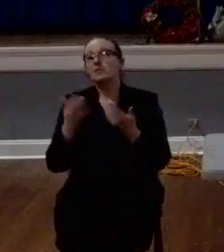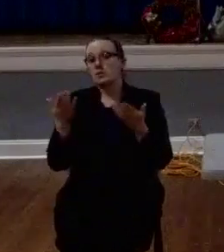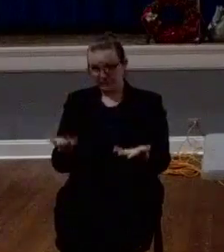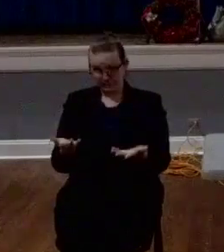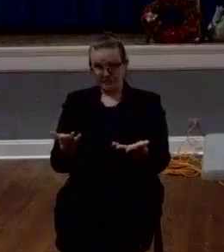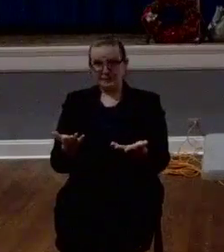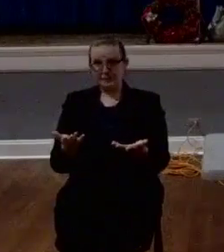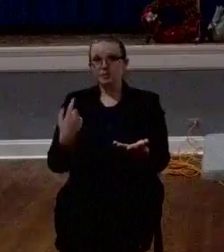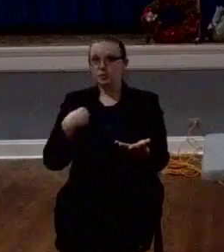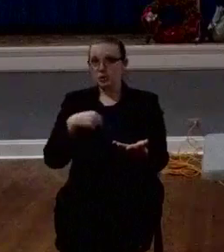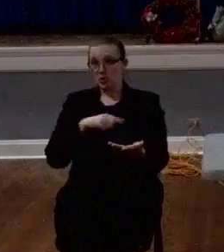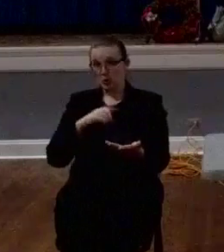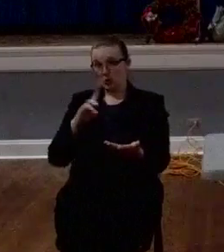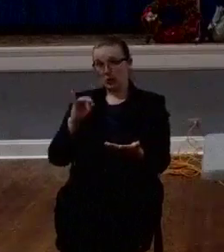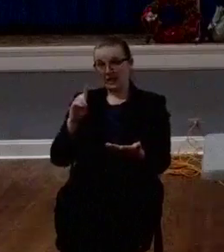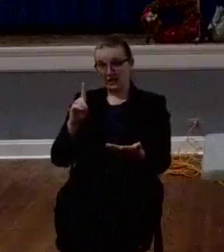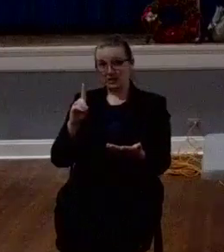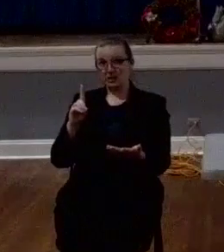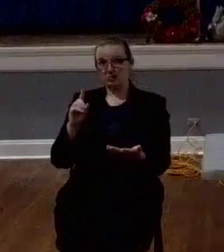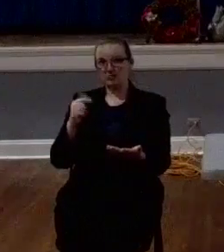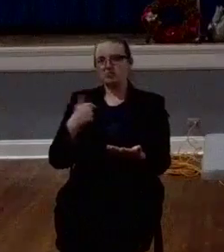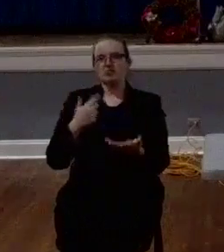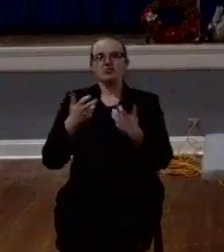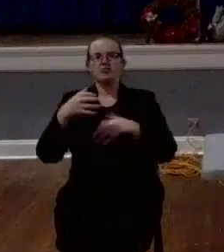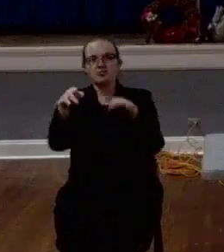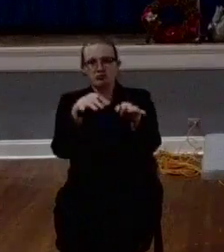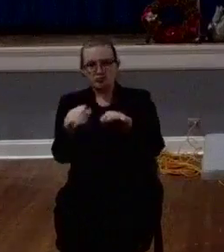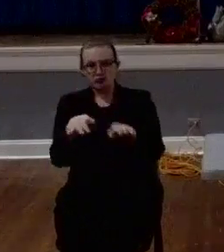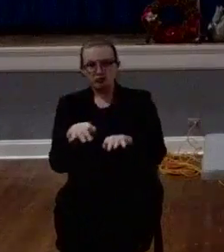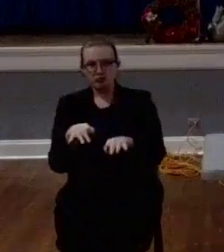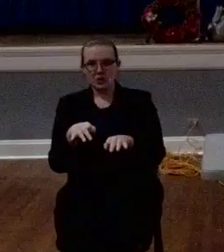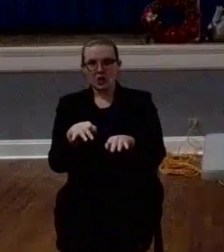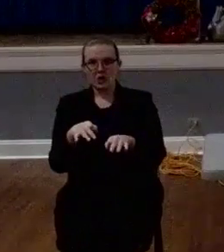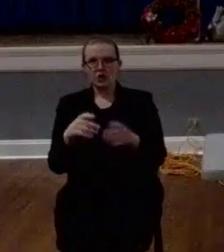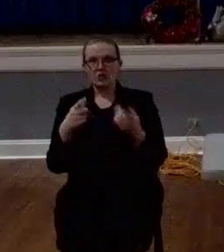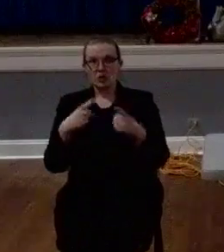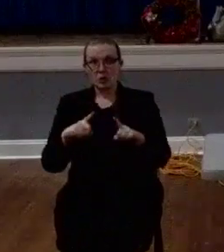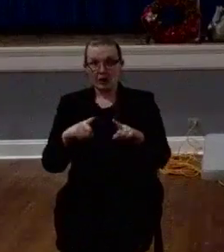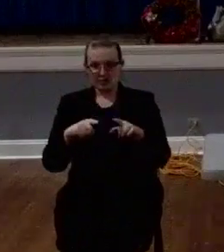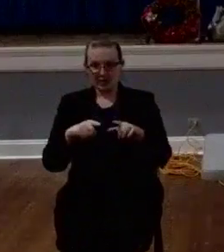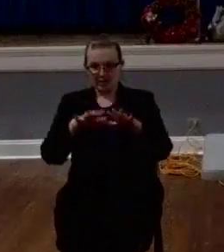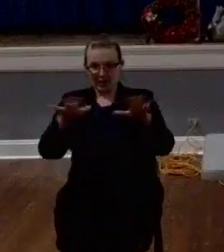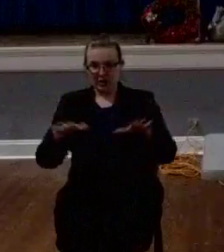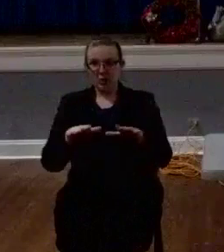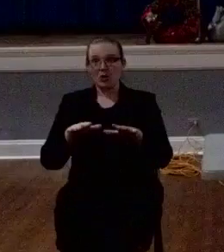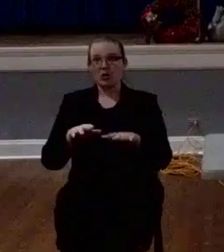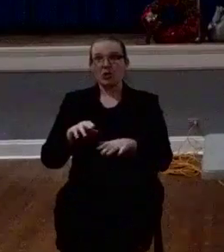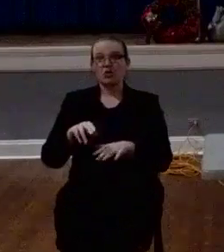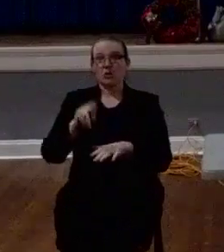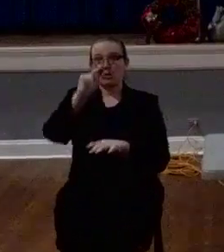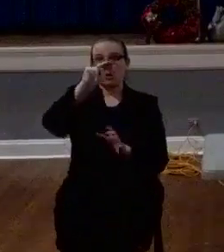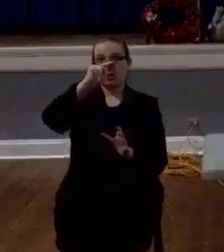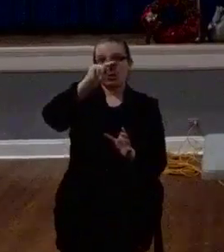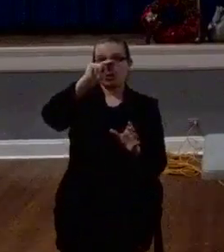So what we did, when I explained, we've rotated the site. So north now is to the right,